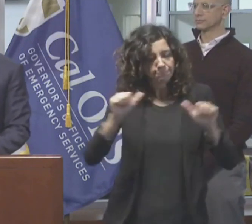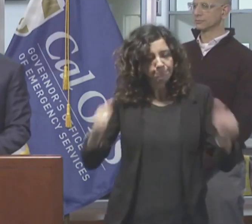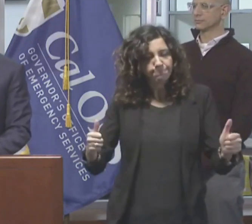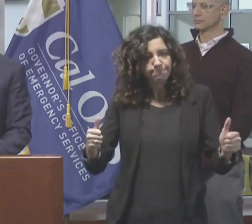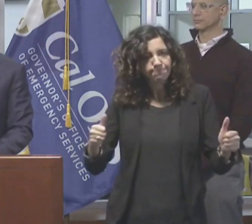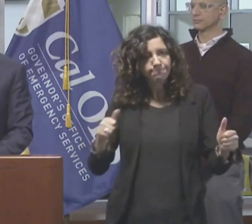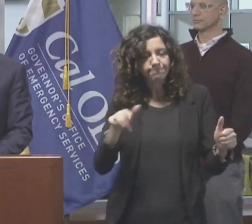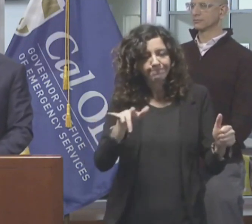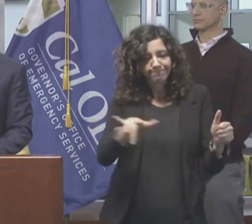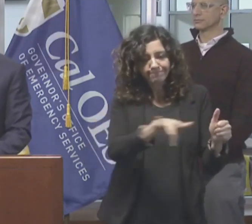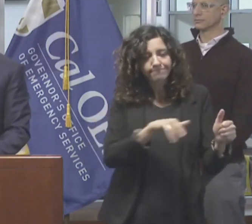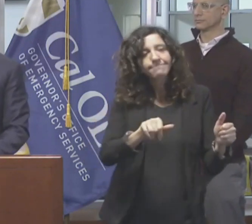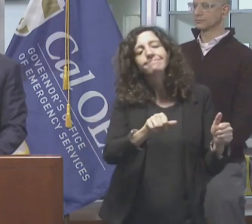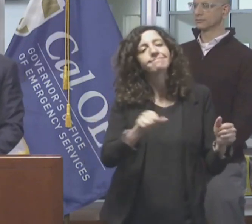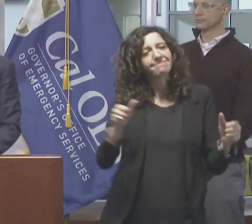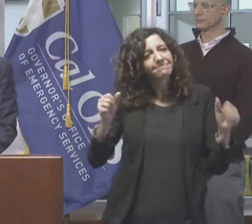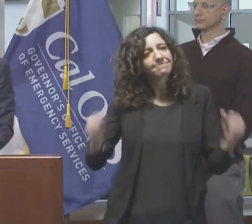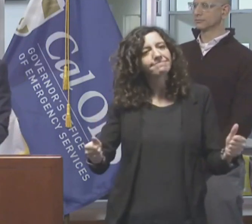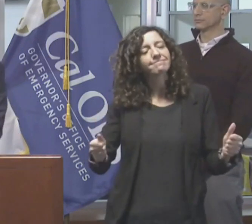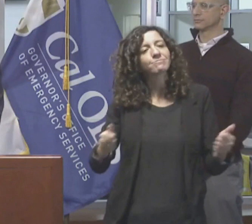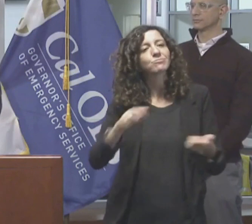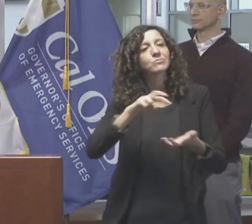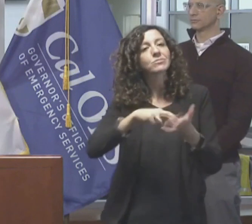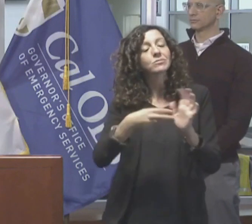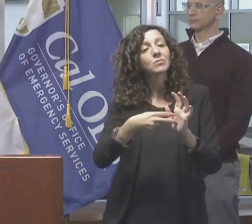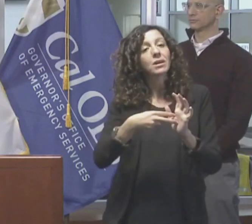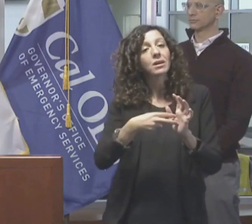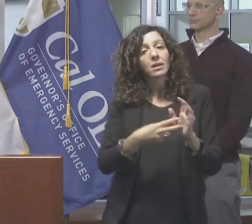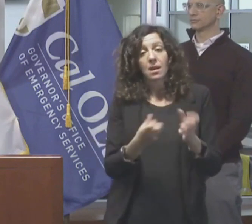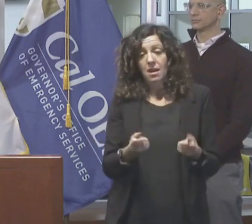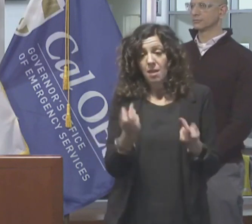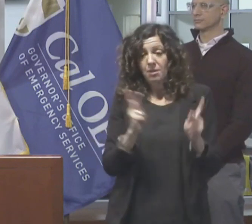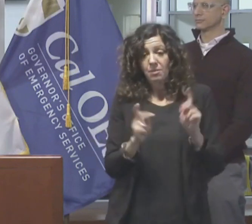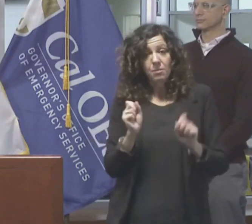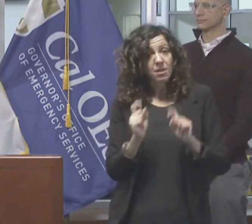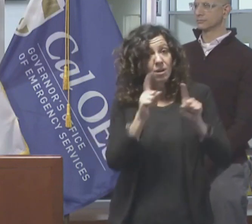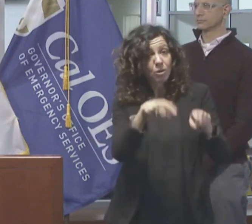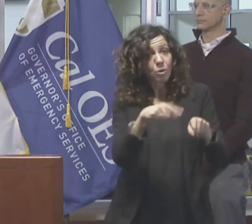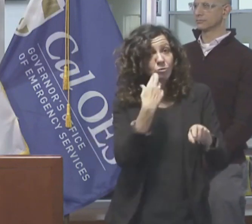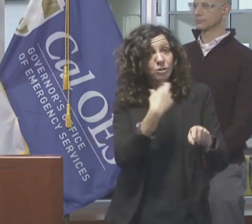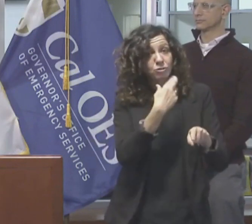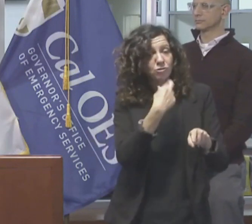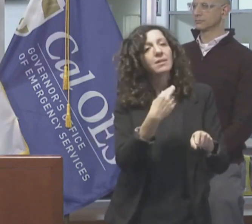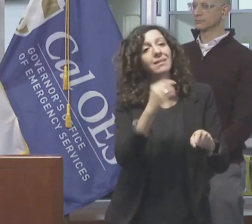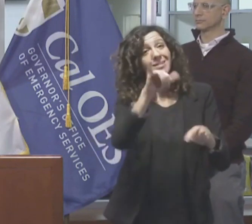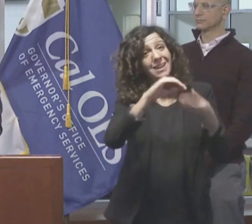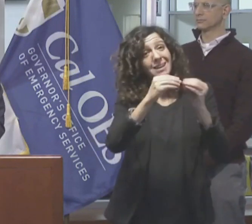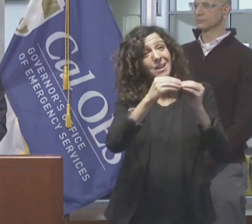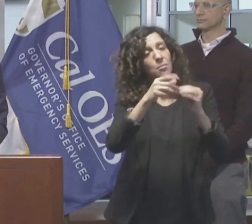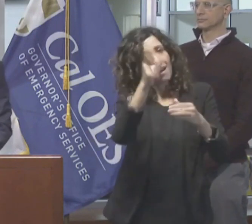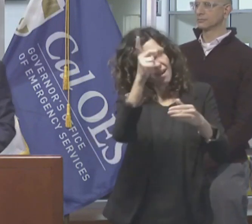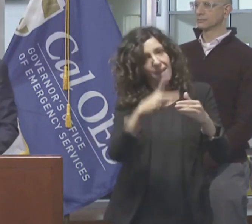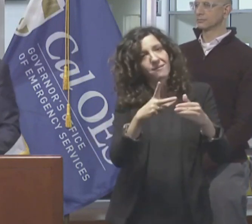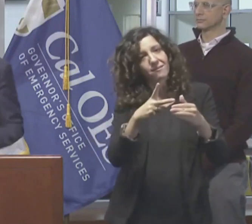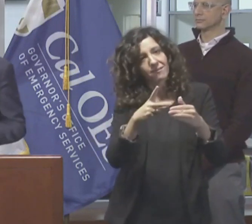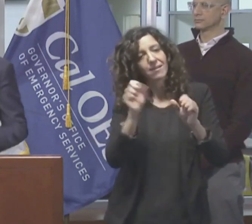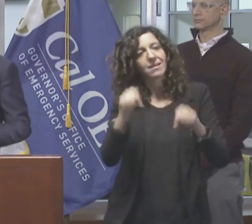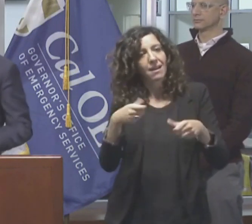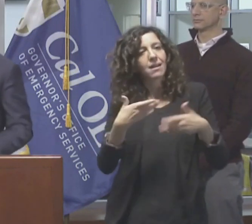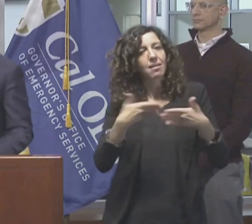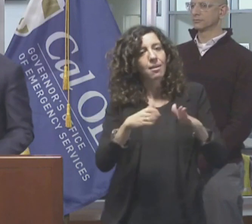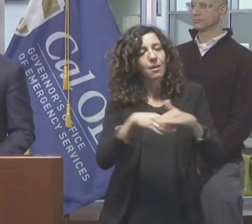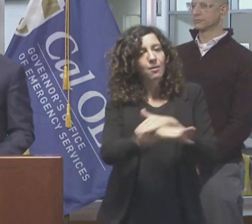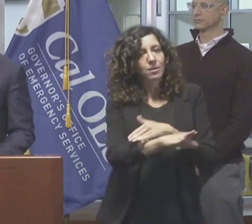deep guidelines that include reducing occupancy by roughly half. We see it essential not only for those